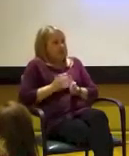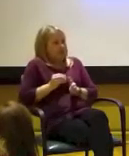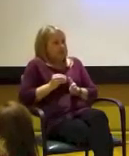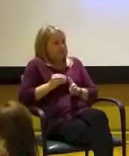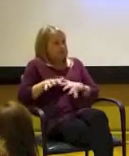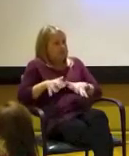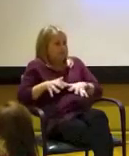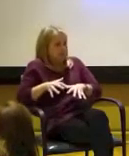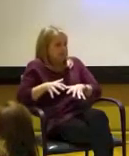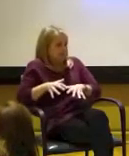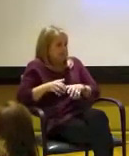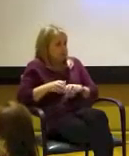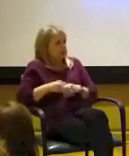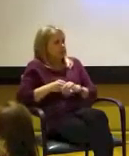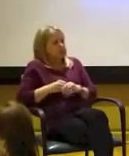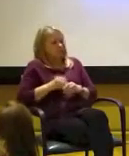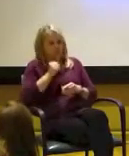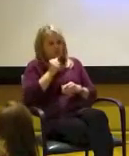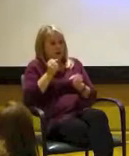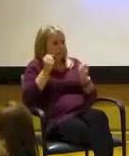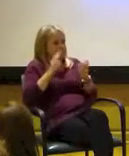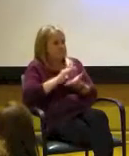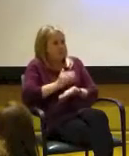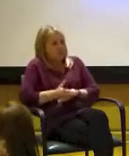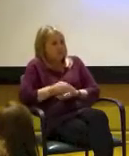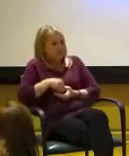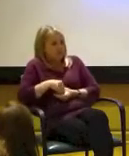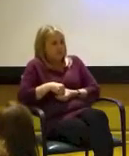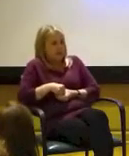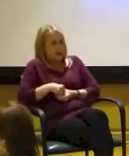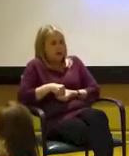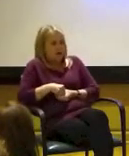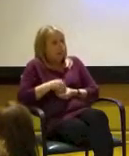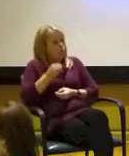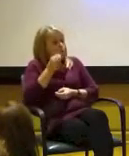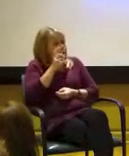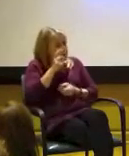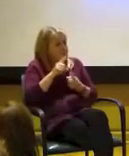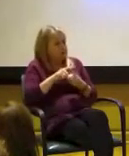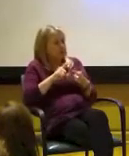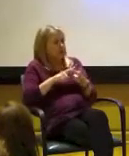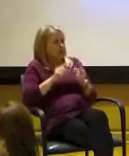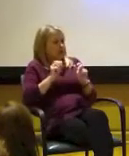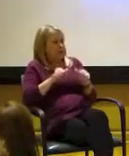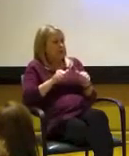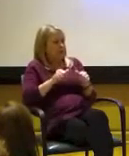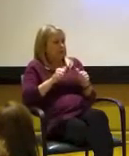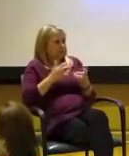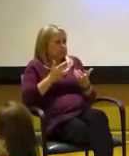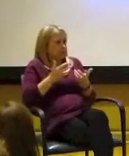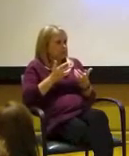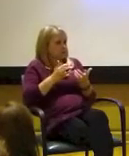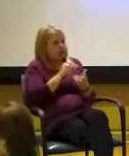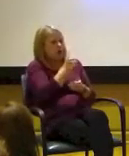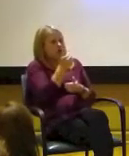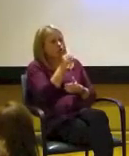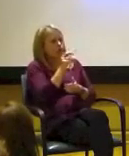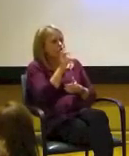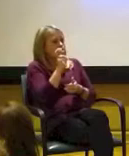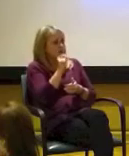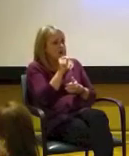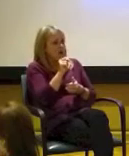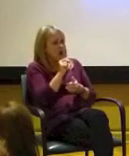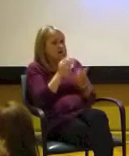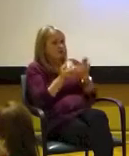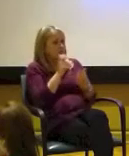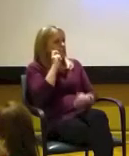spastic, and there's not a lot of volume in it. Or it can be a lower motor neuron, meaning